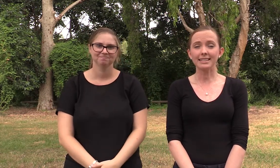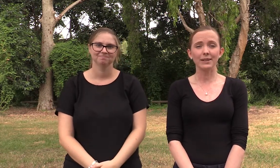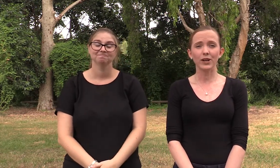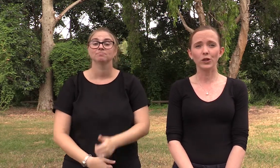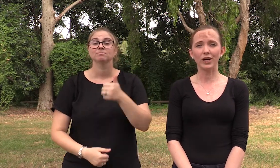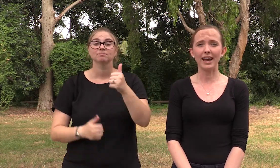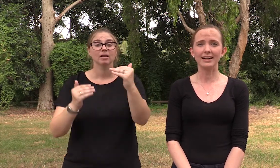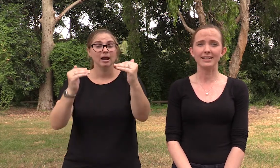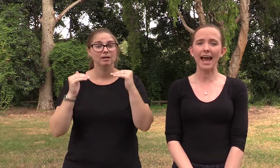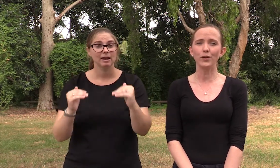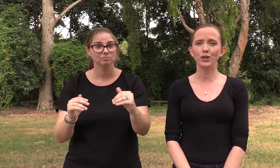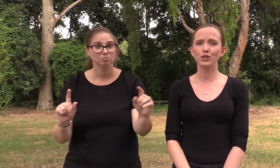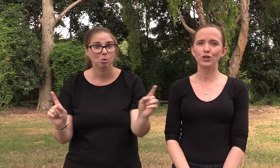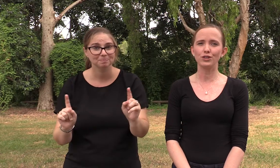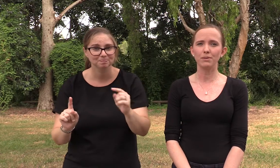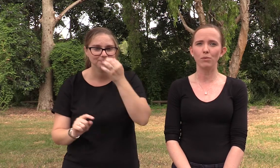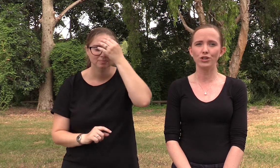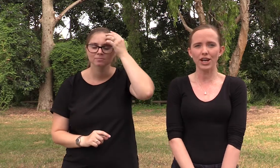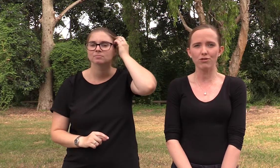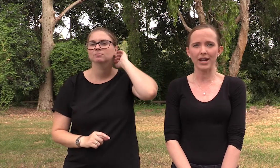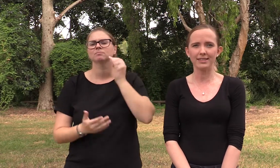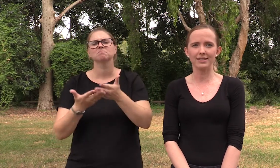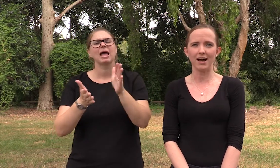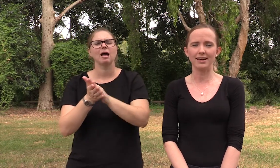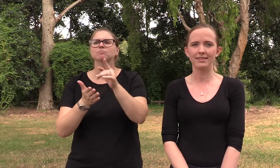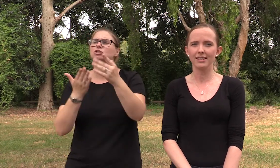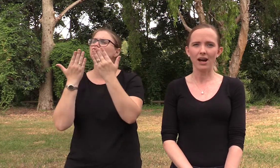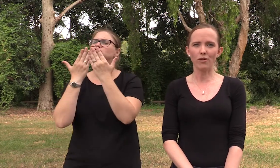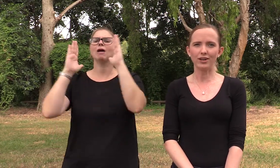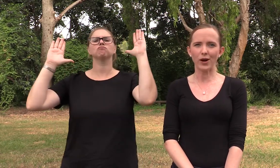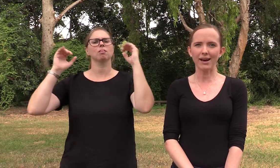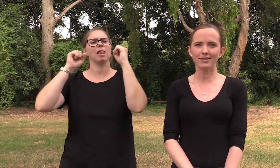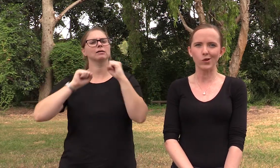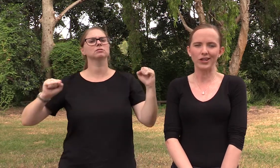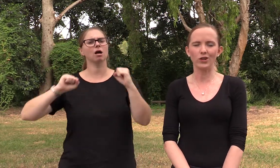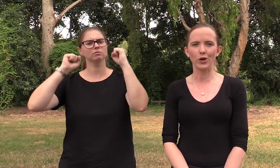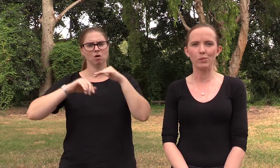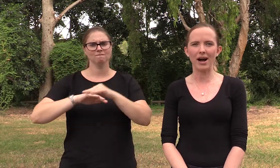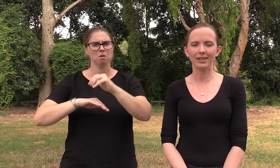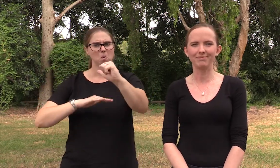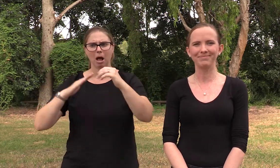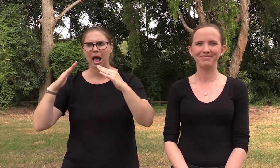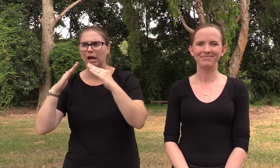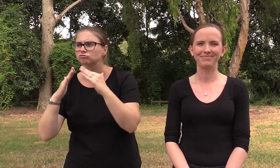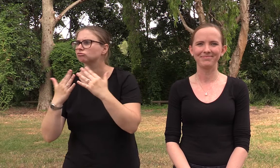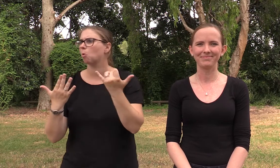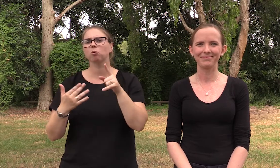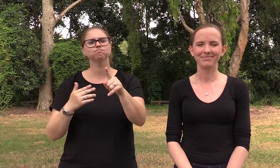The next thing we're going to look at is how you can do some more general exercise around your house or in your local park.